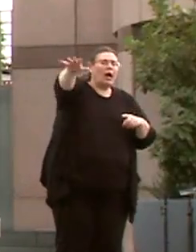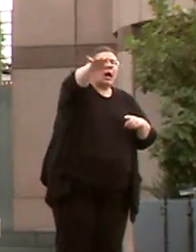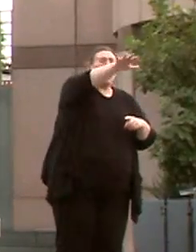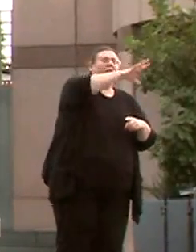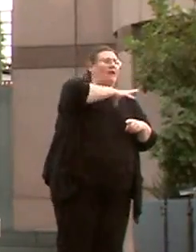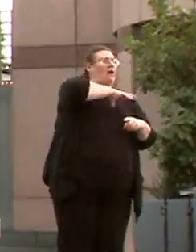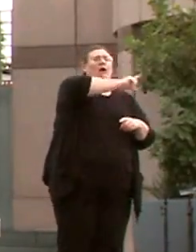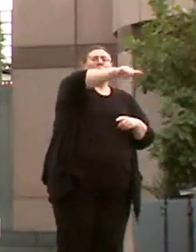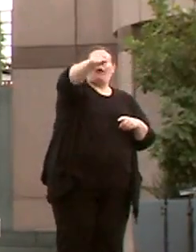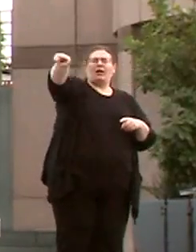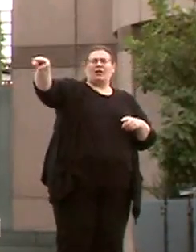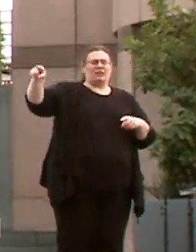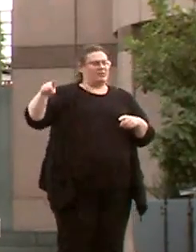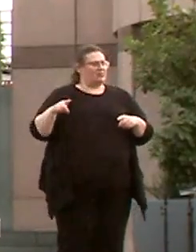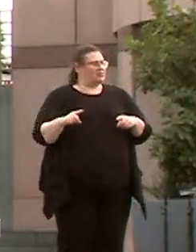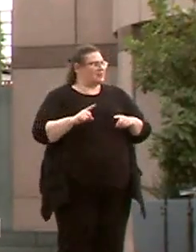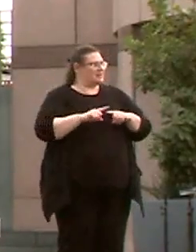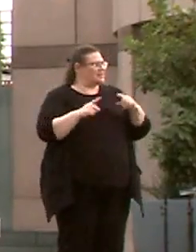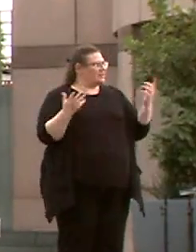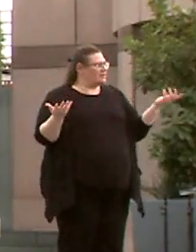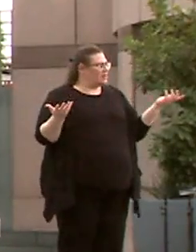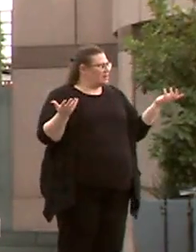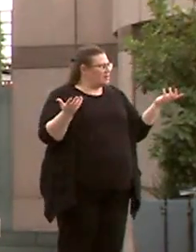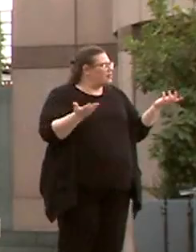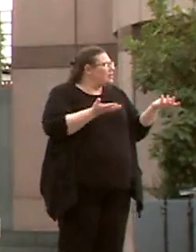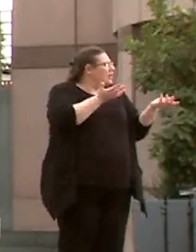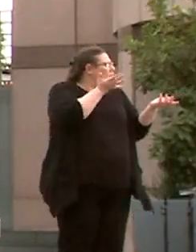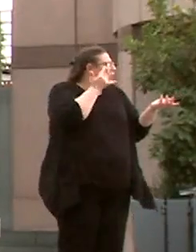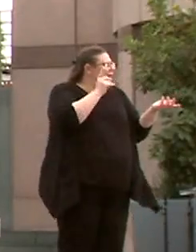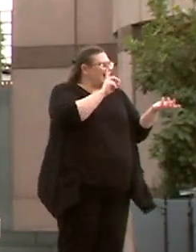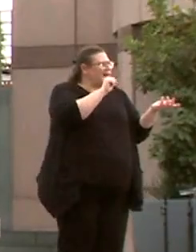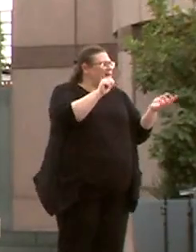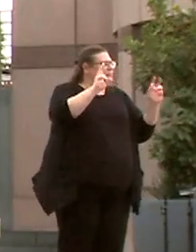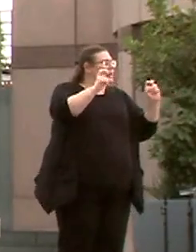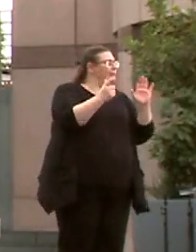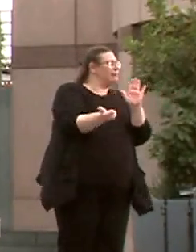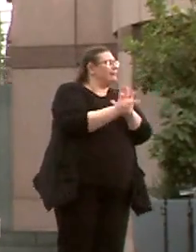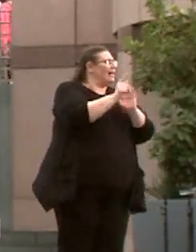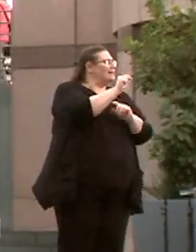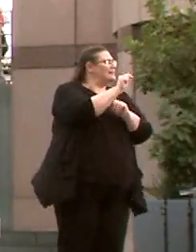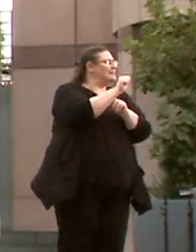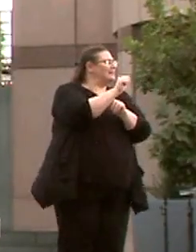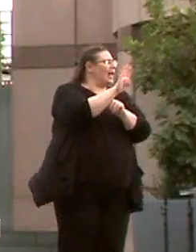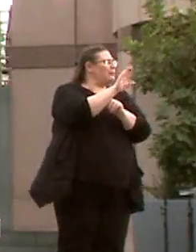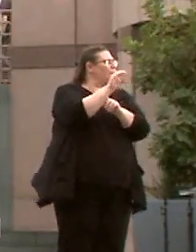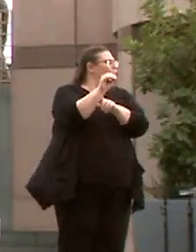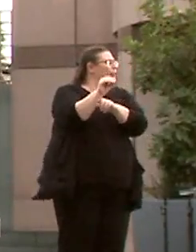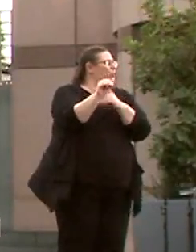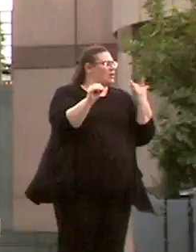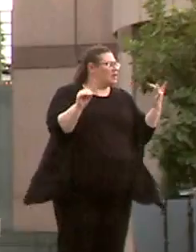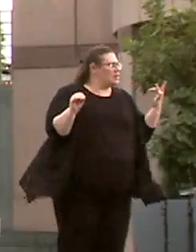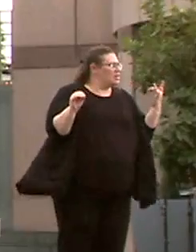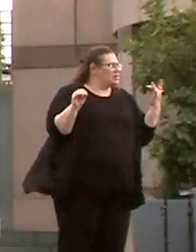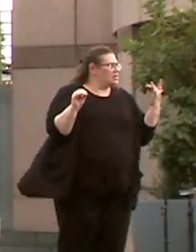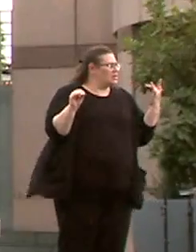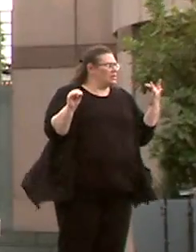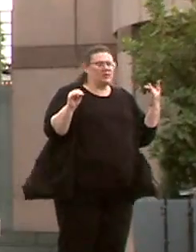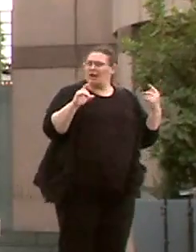think that's different. Why is disability a taboo topic? I'll